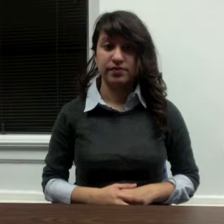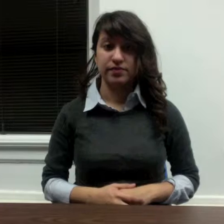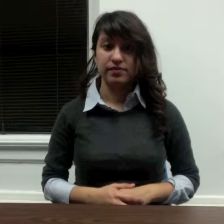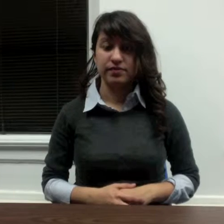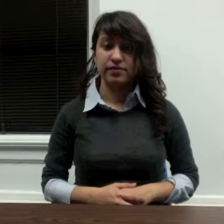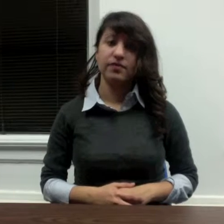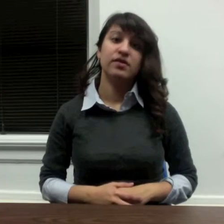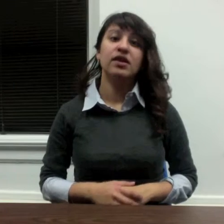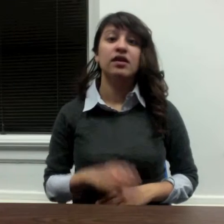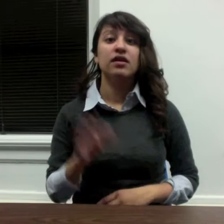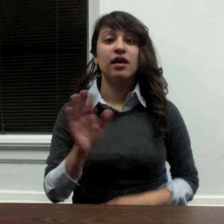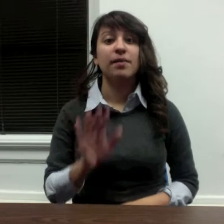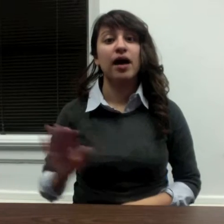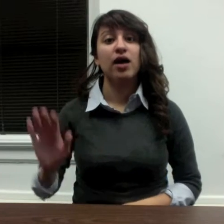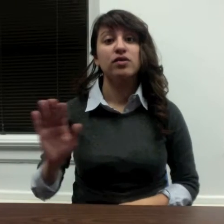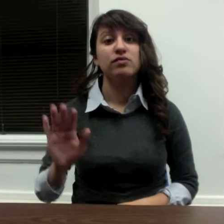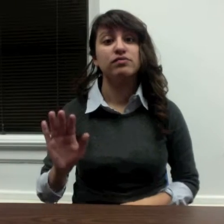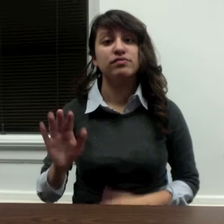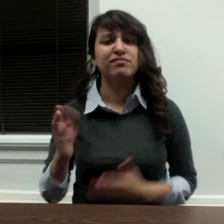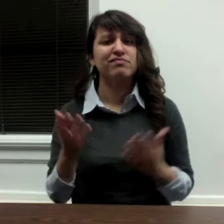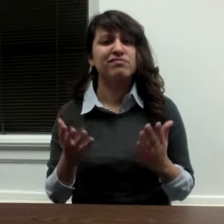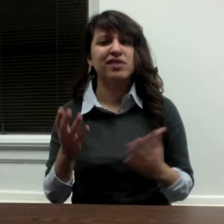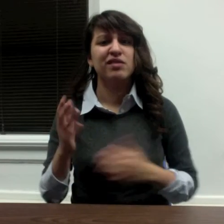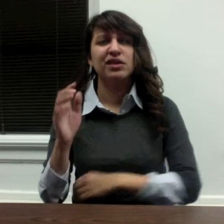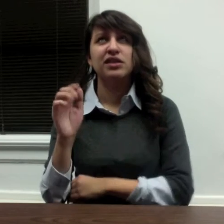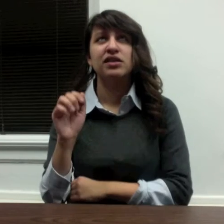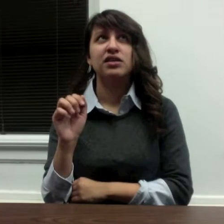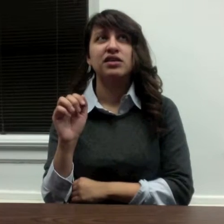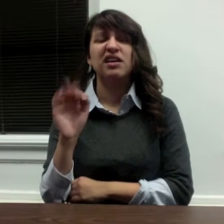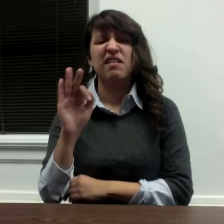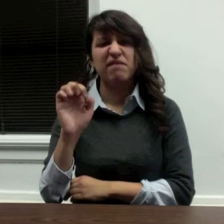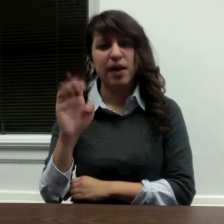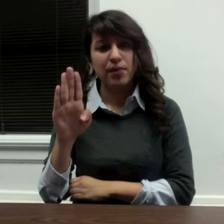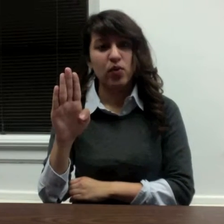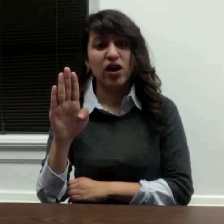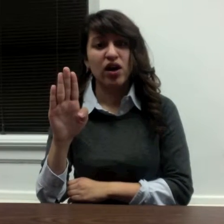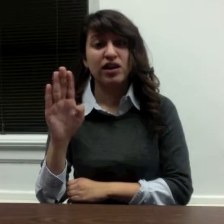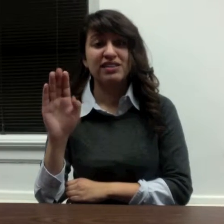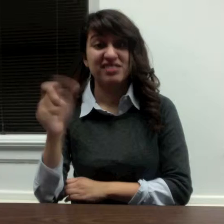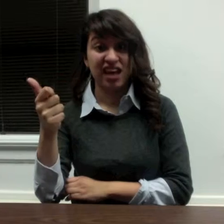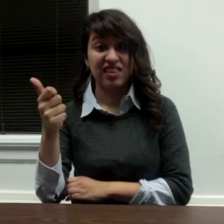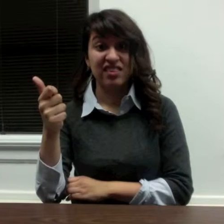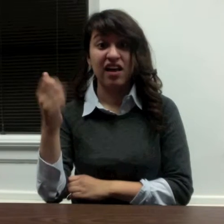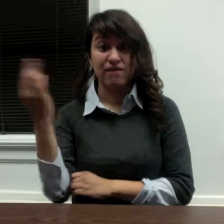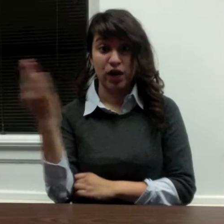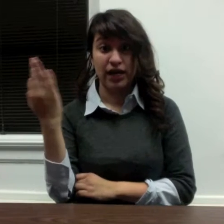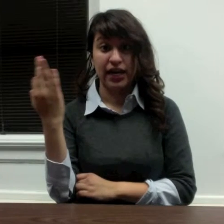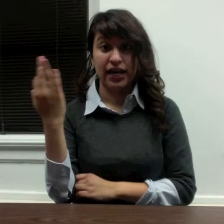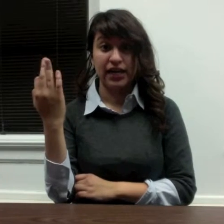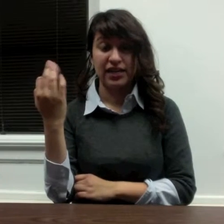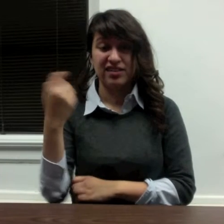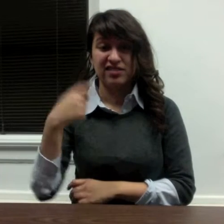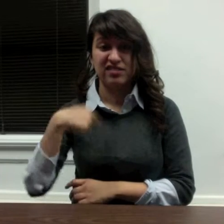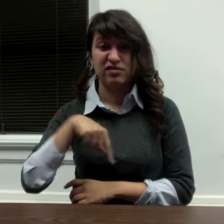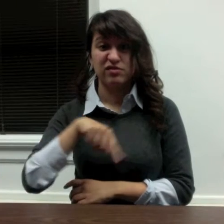About maybe the 10th, February 10th, on Friday, we only had about